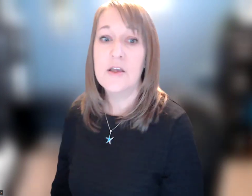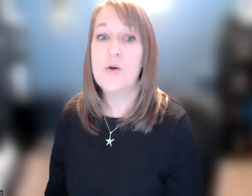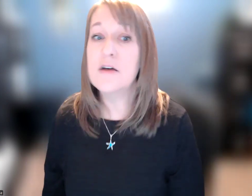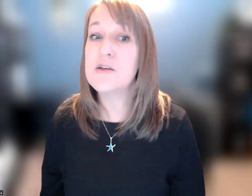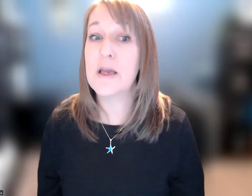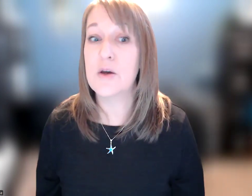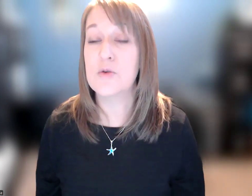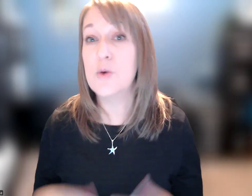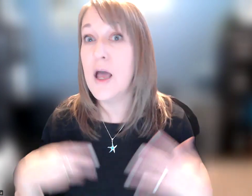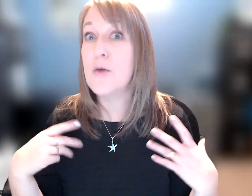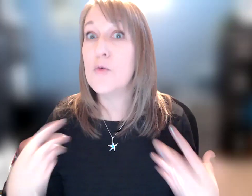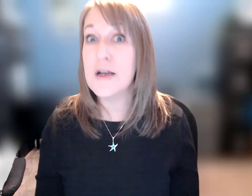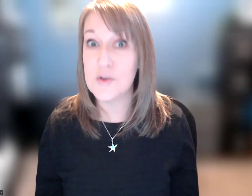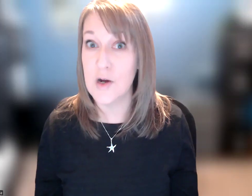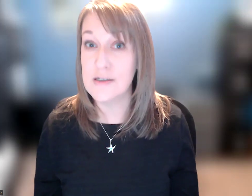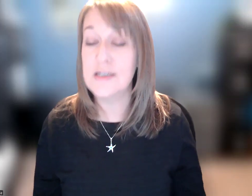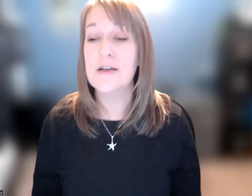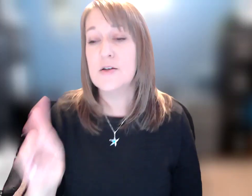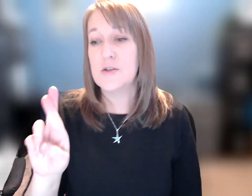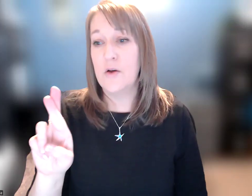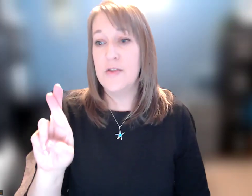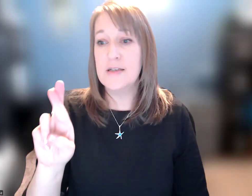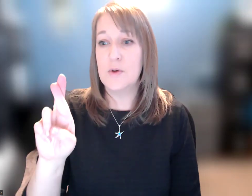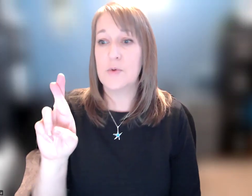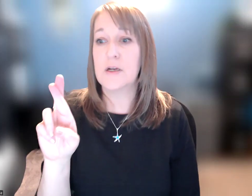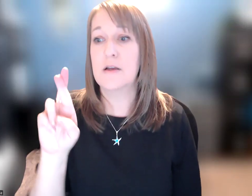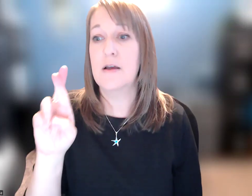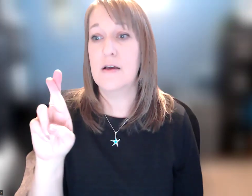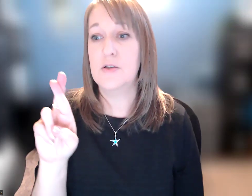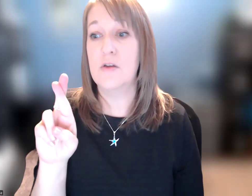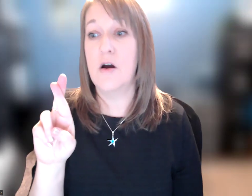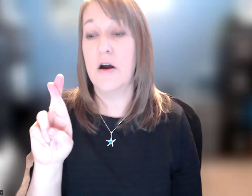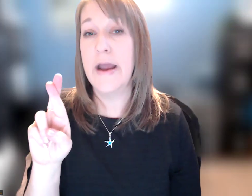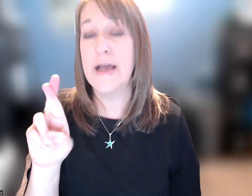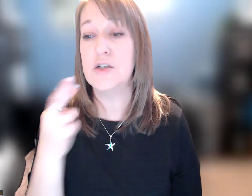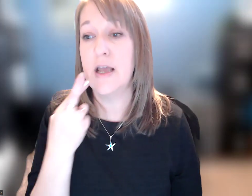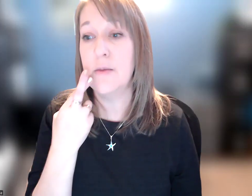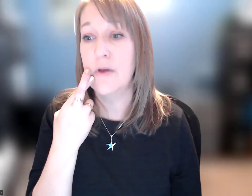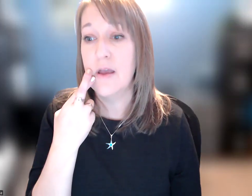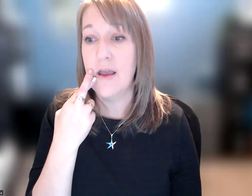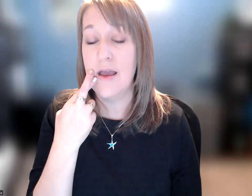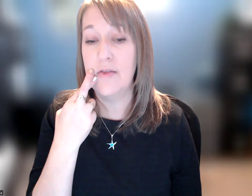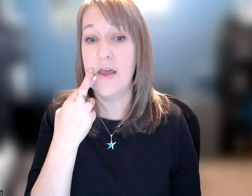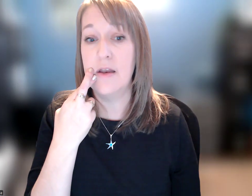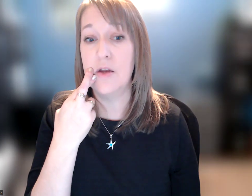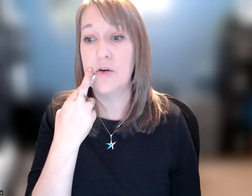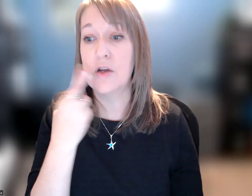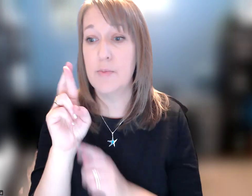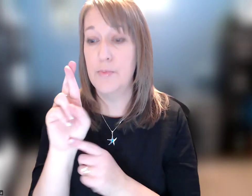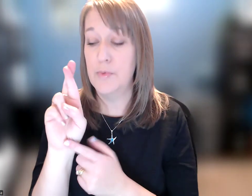You also might go to a restaurant. So on this one, we're going to do the R hand shape, and then you're going to